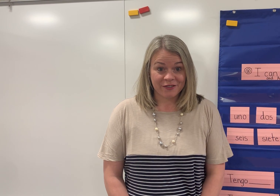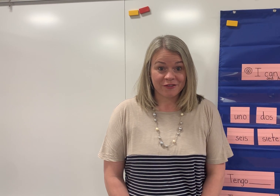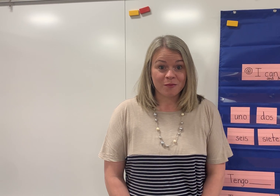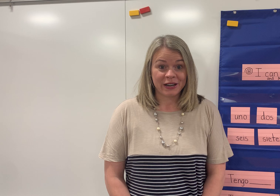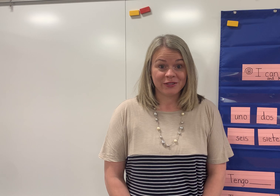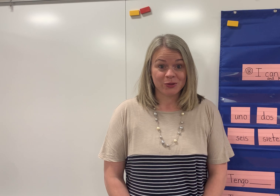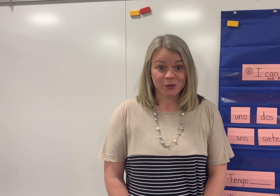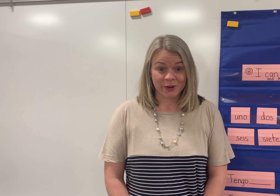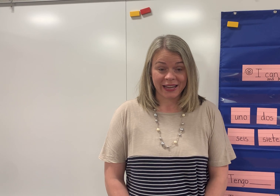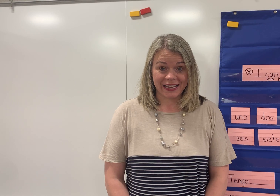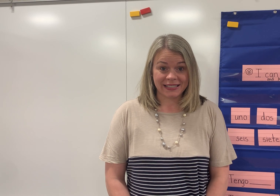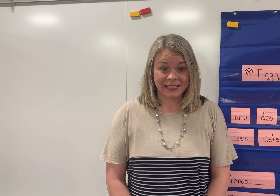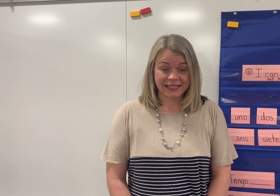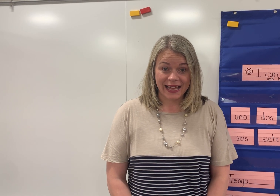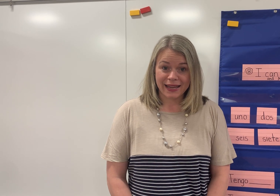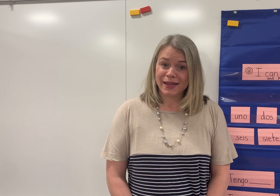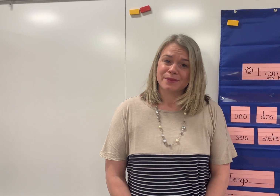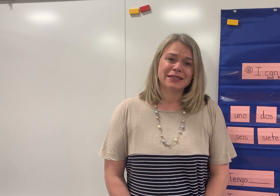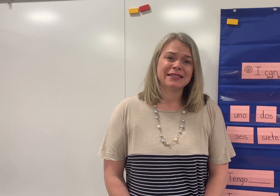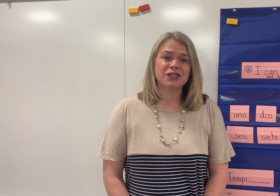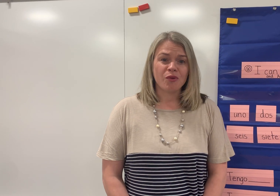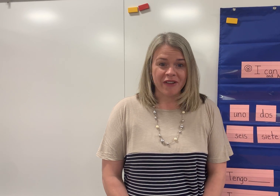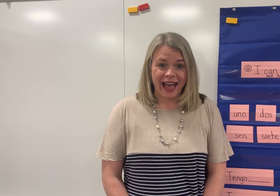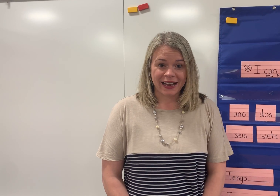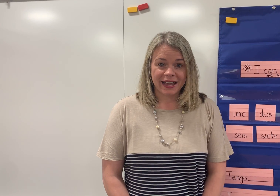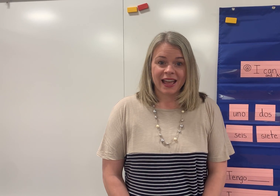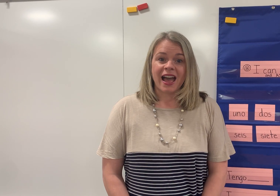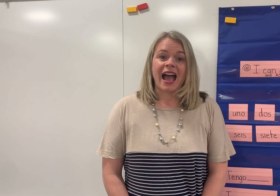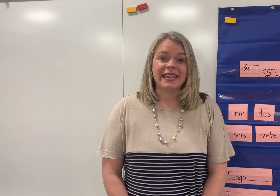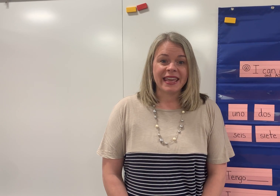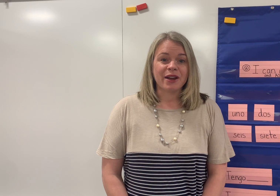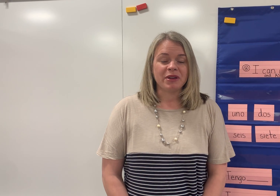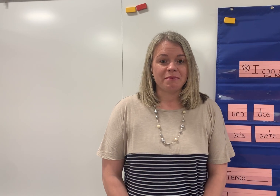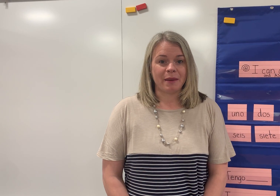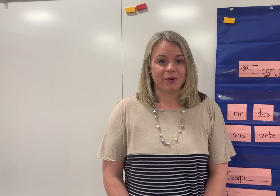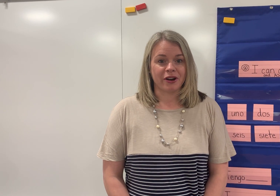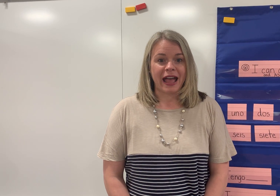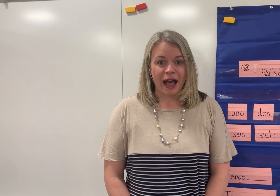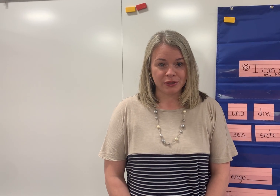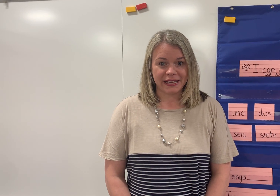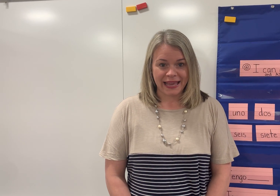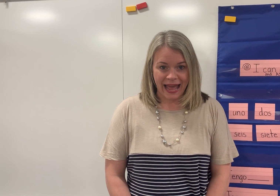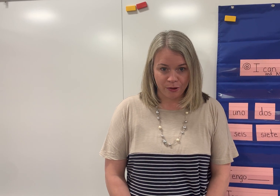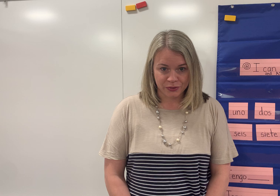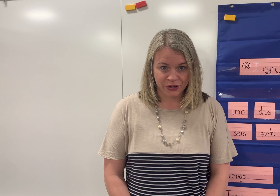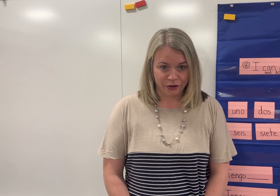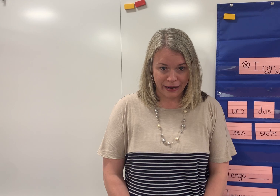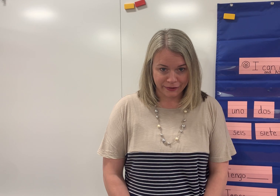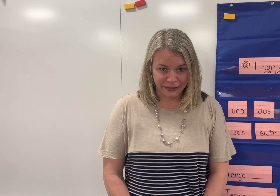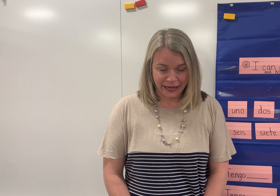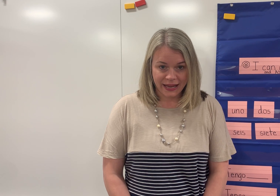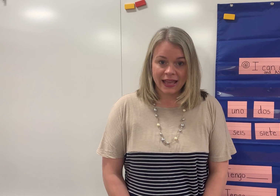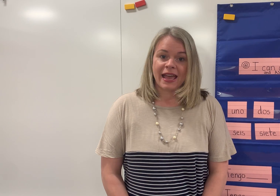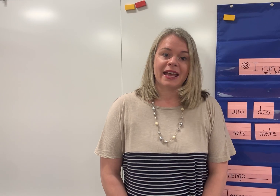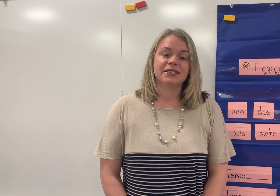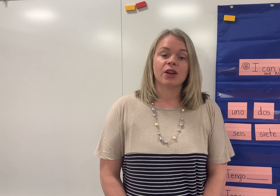from one of you super kids that said, Mrs. Novak, I can't remember how to count correctly. And